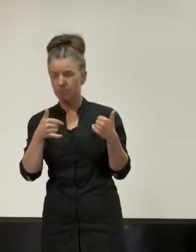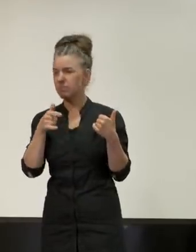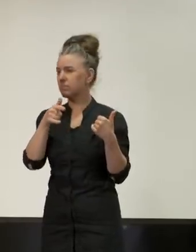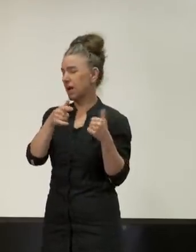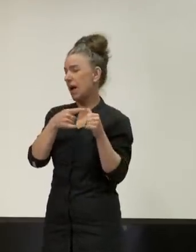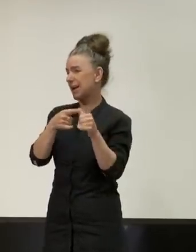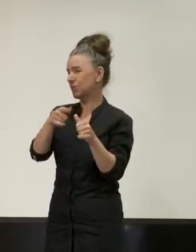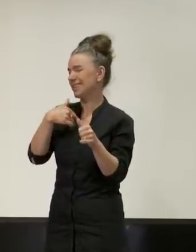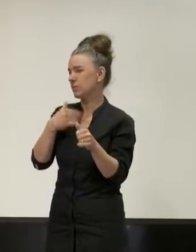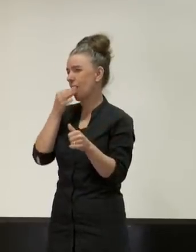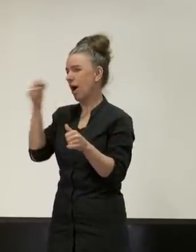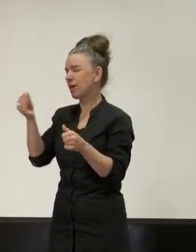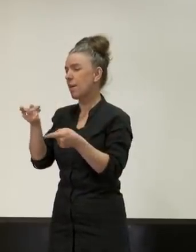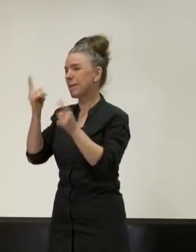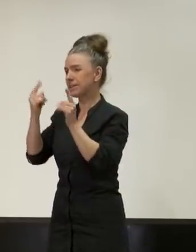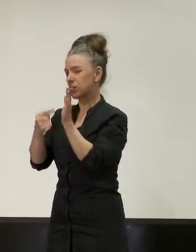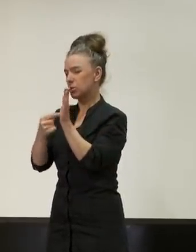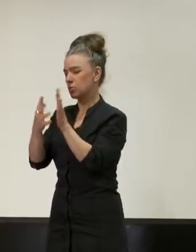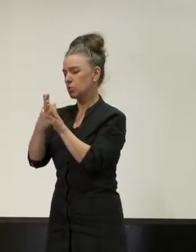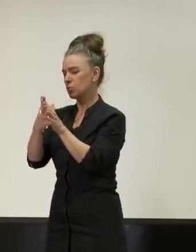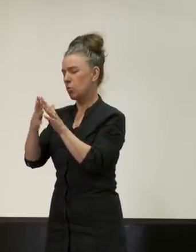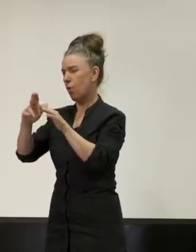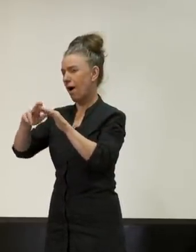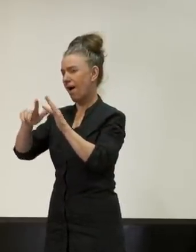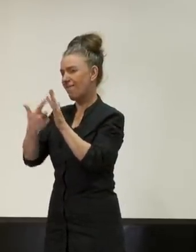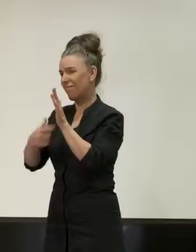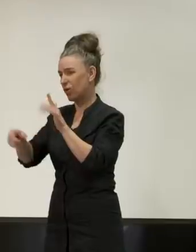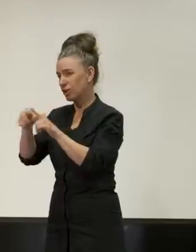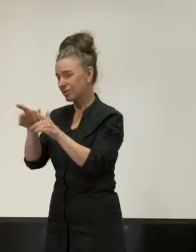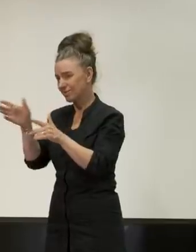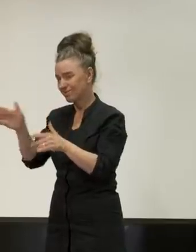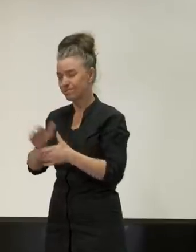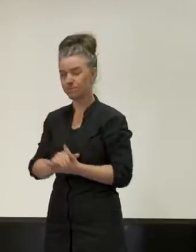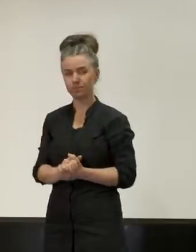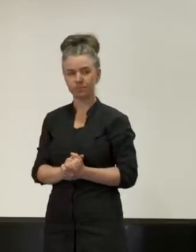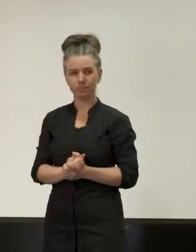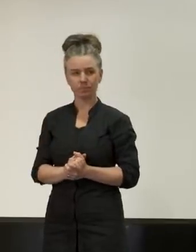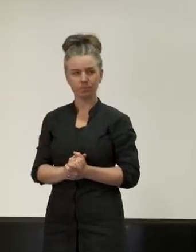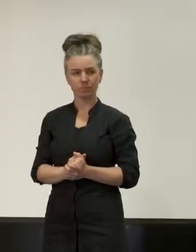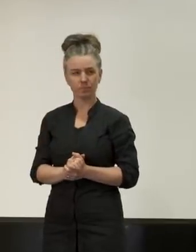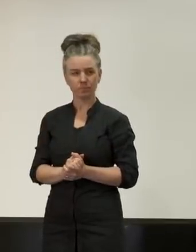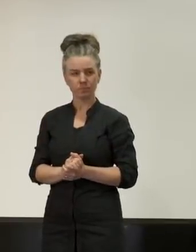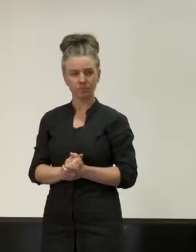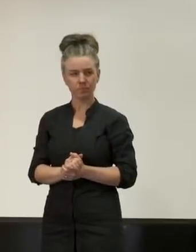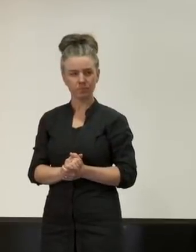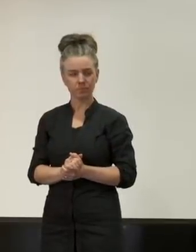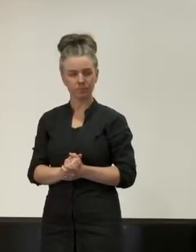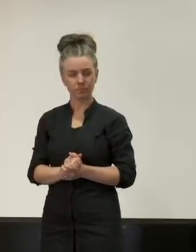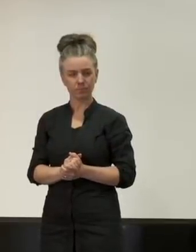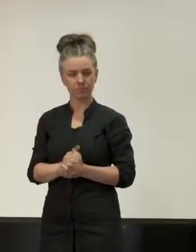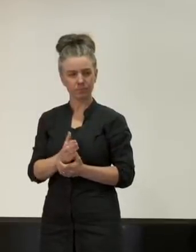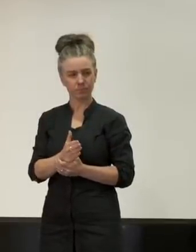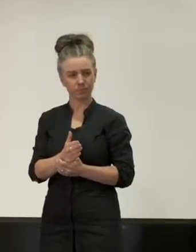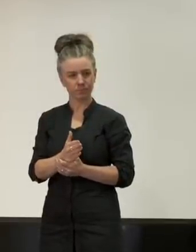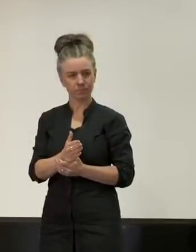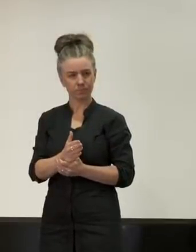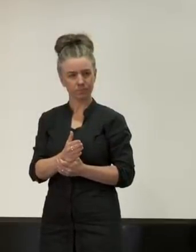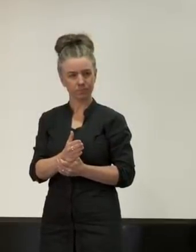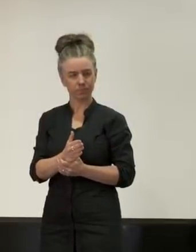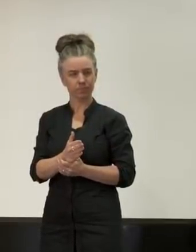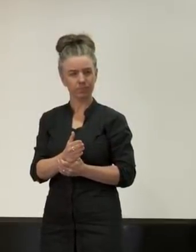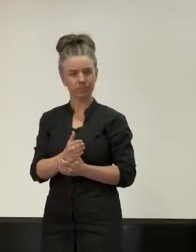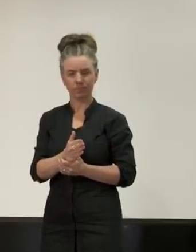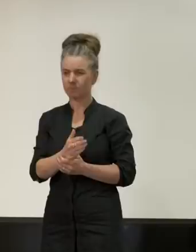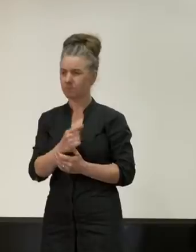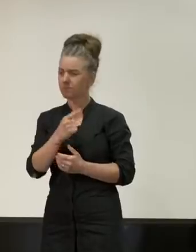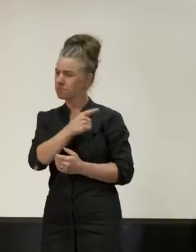heart of my question as well. I think we can all agree the humanitarian entrants are a good thing, but we don't have any idea about what the